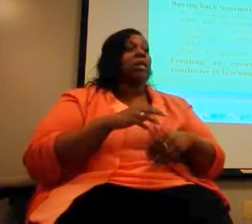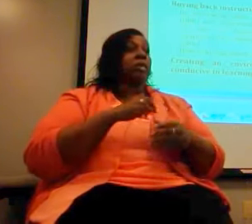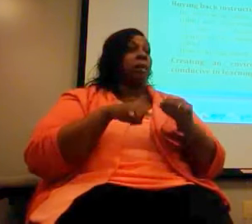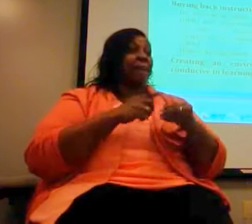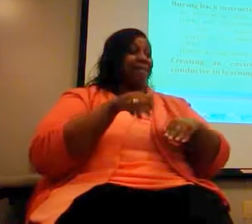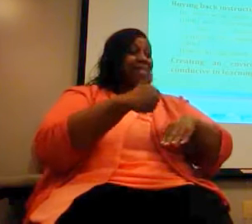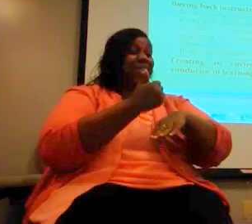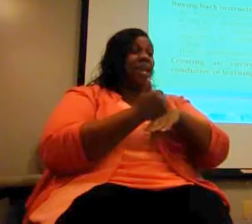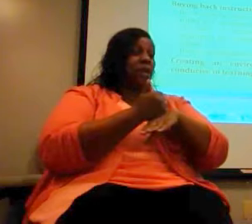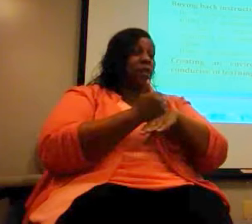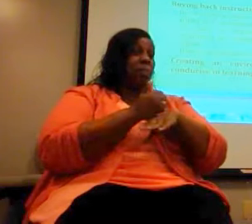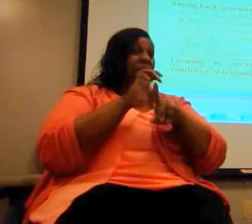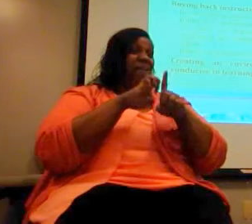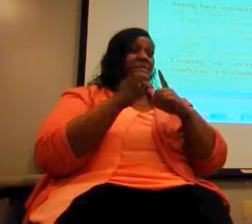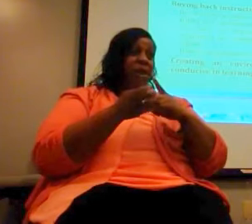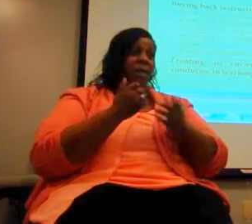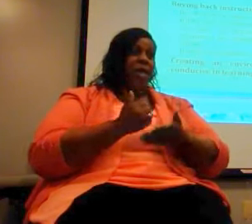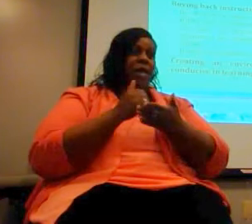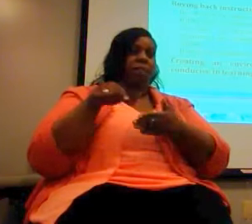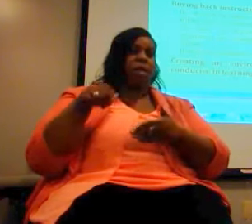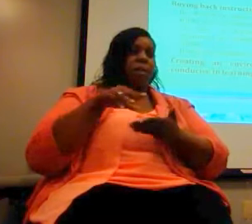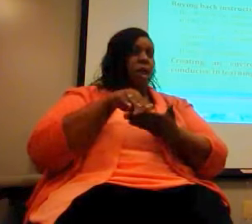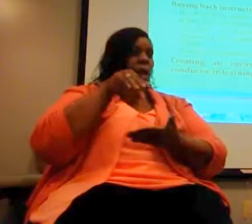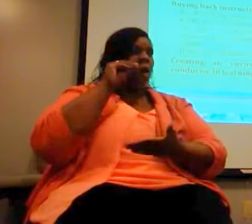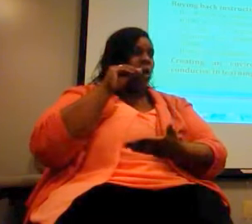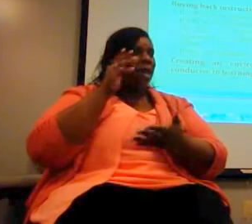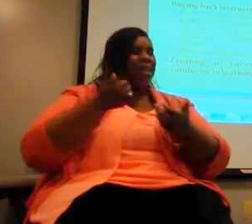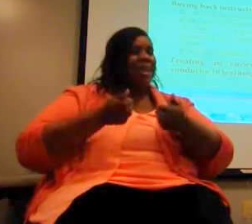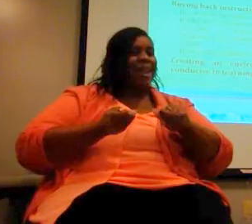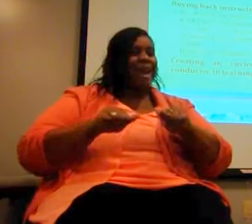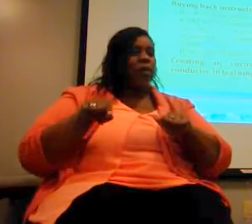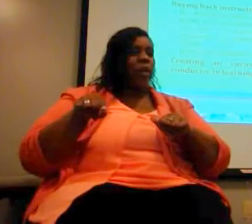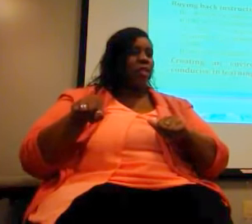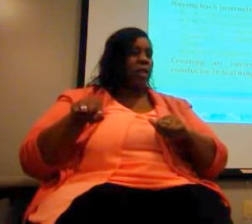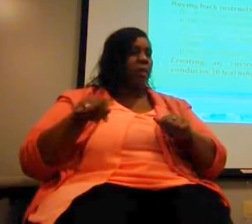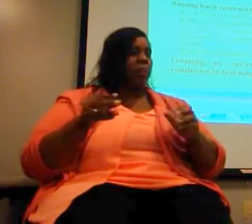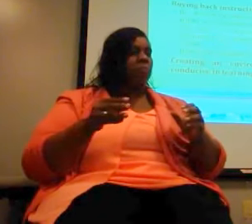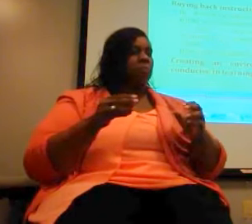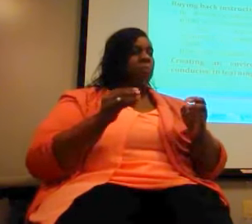that is conducive to learning and allowing them as much sync time or